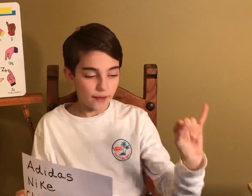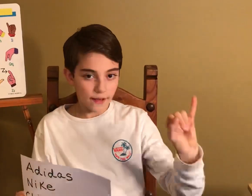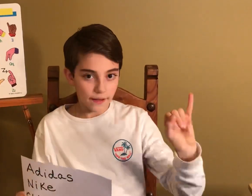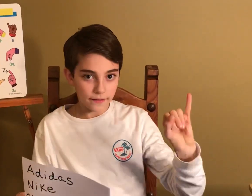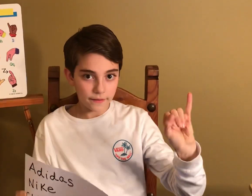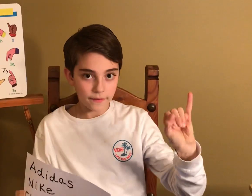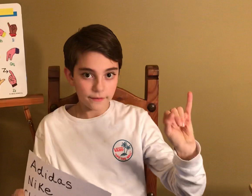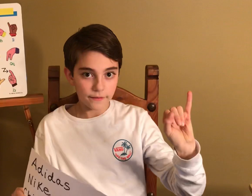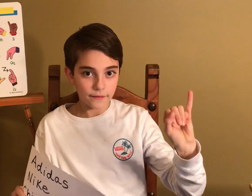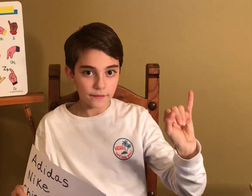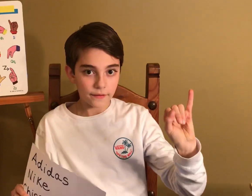I,